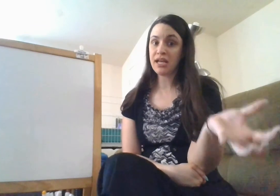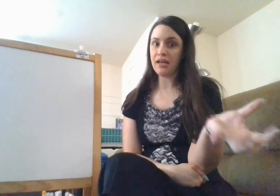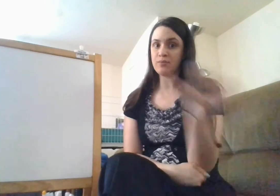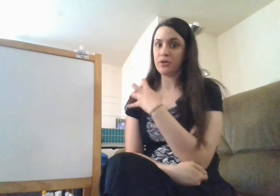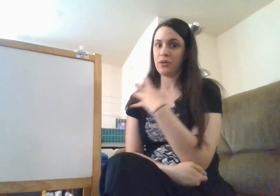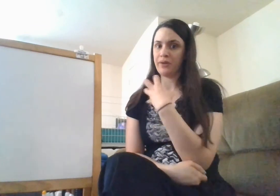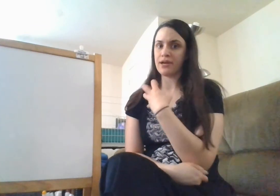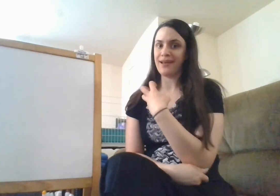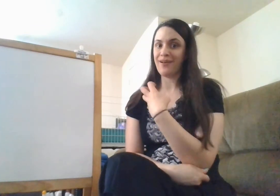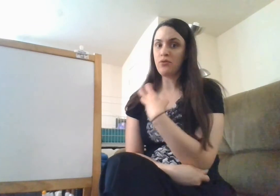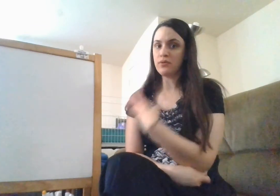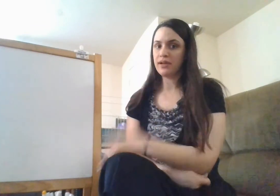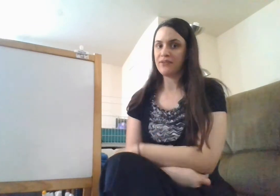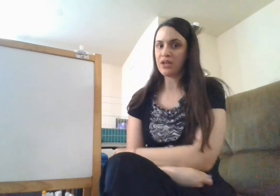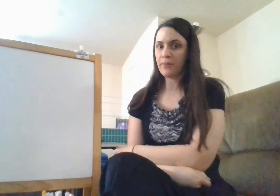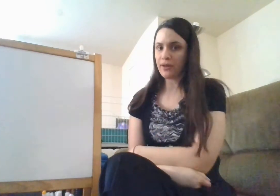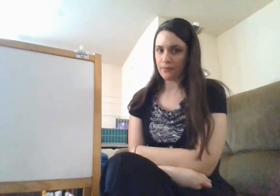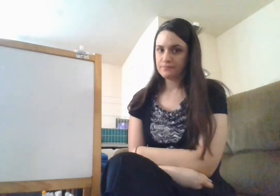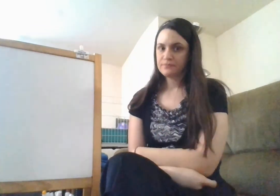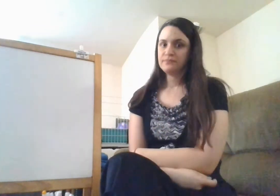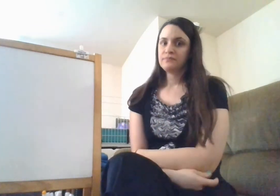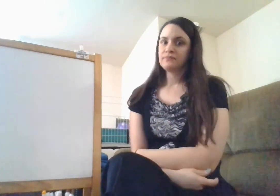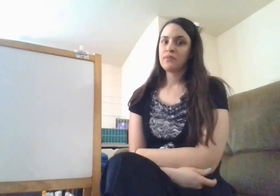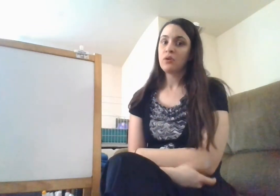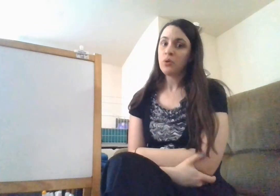is what we're doing right now. Every time we go,